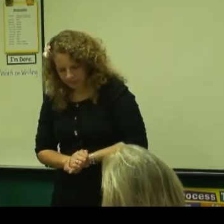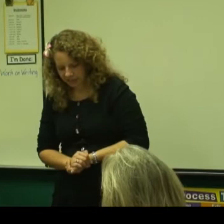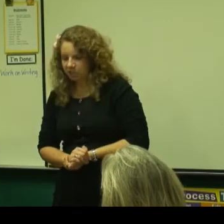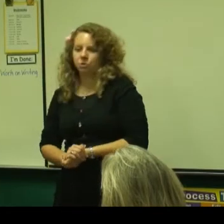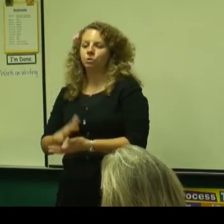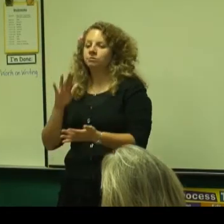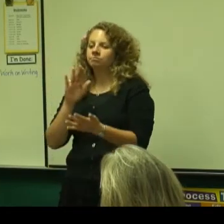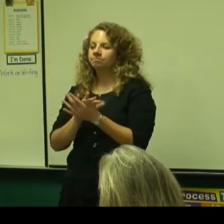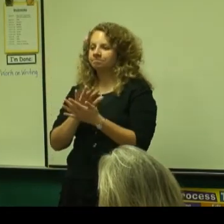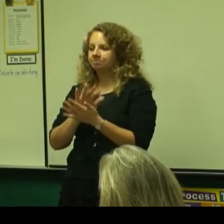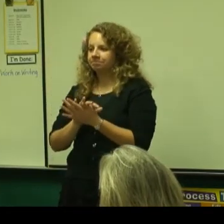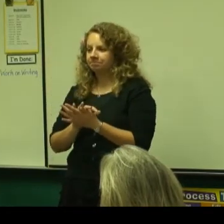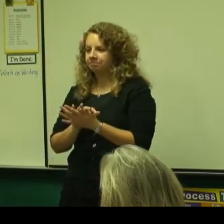Okay, school.